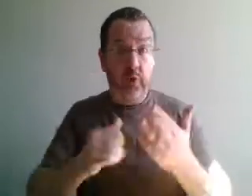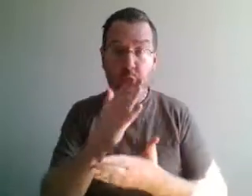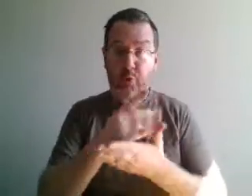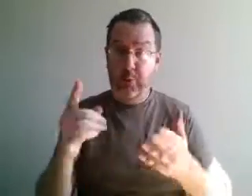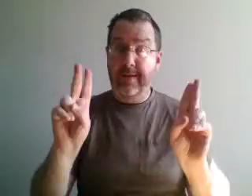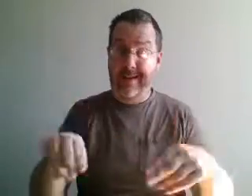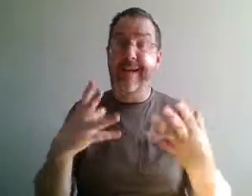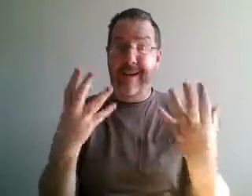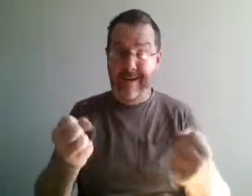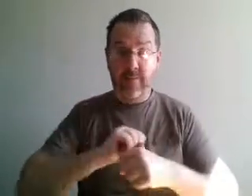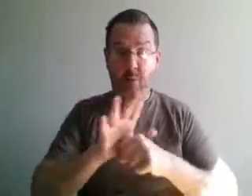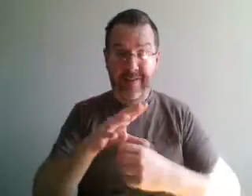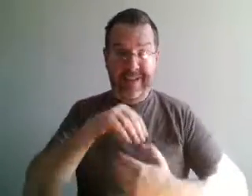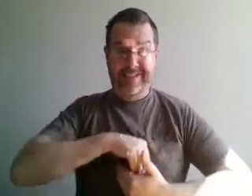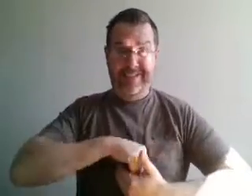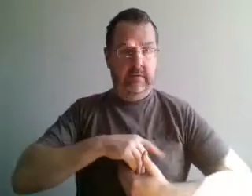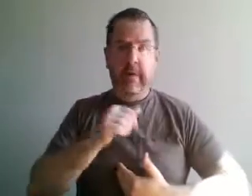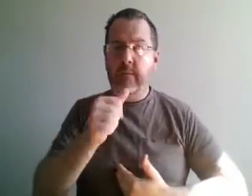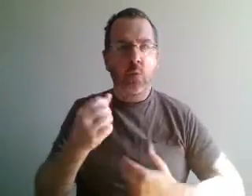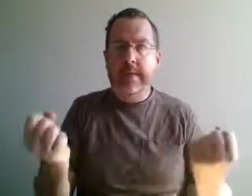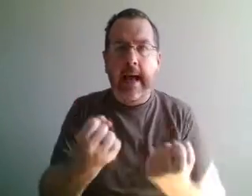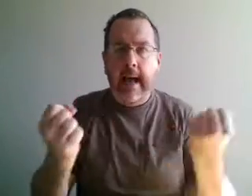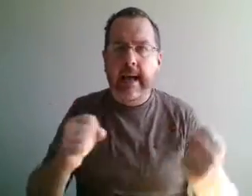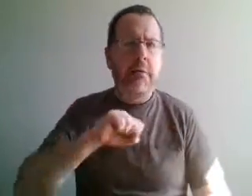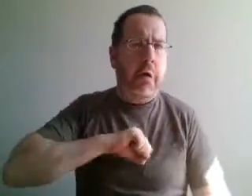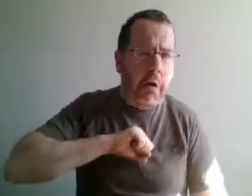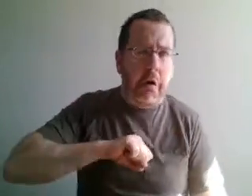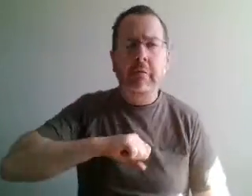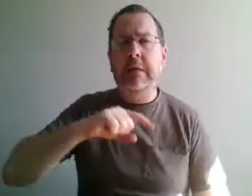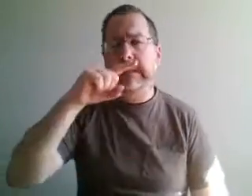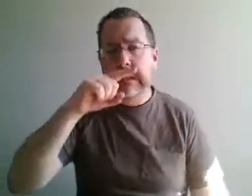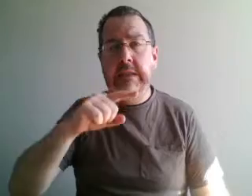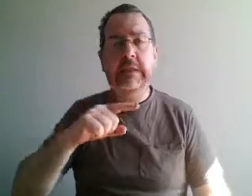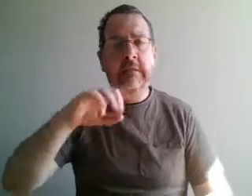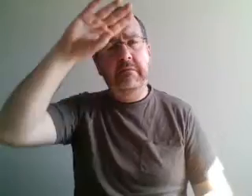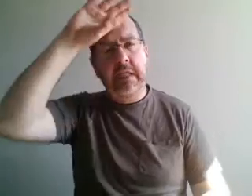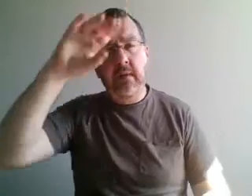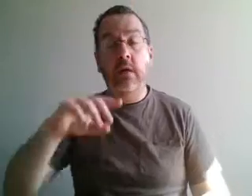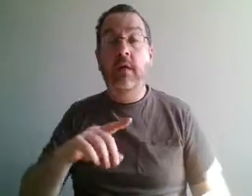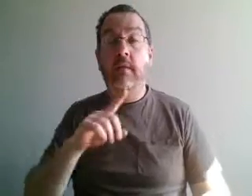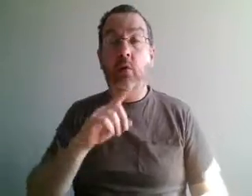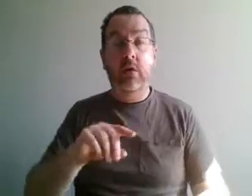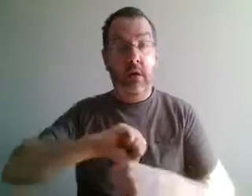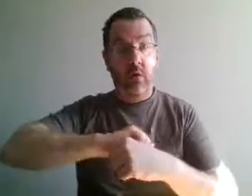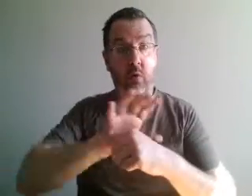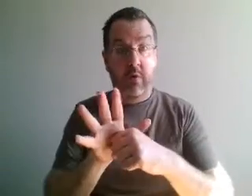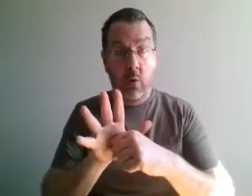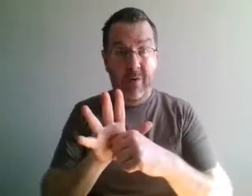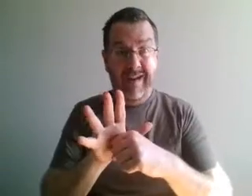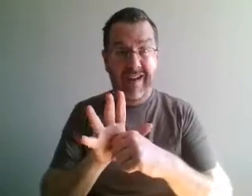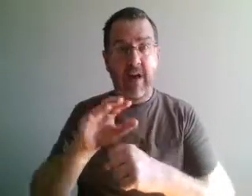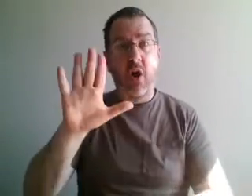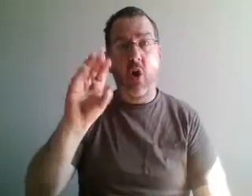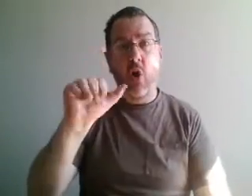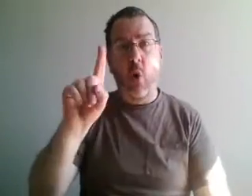any symptoms, but they can at that stage transmit it, even though the virus load is not particularly high. If people